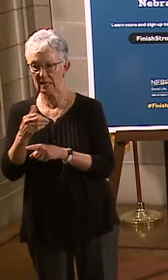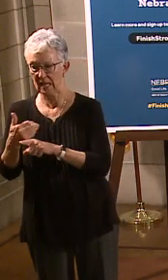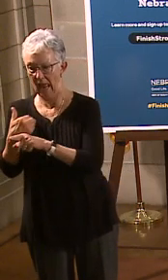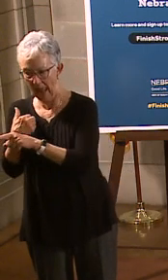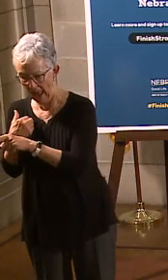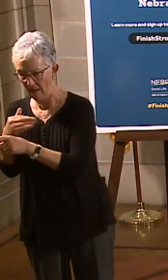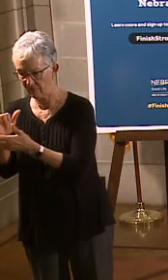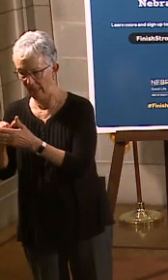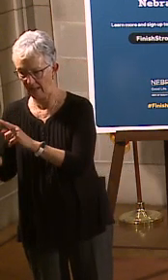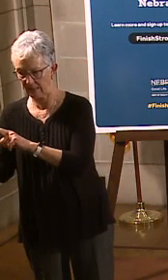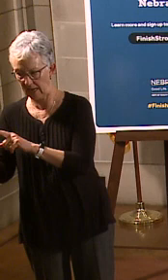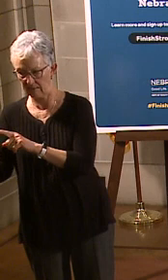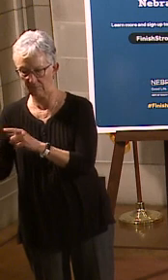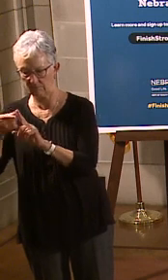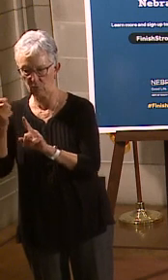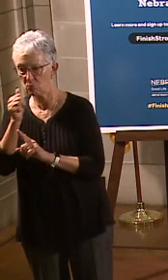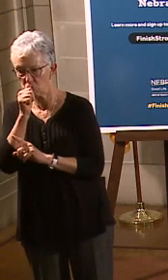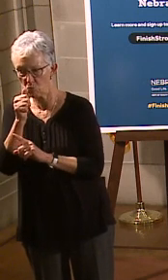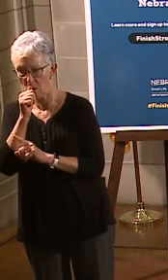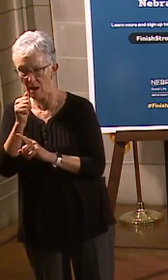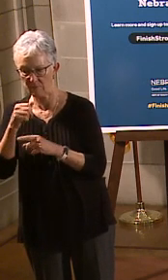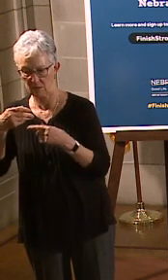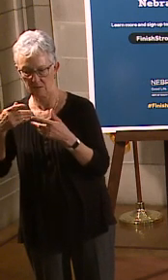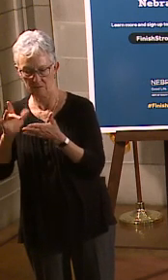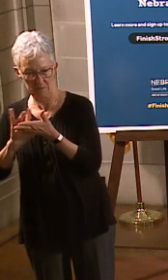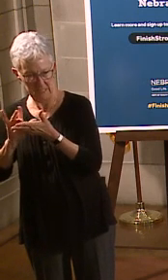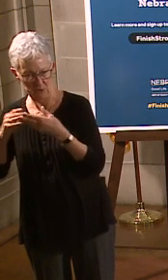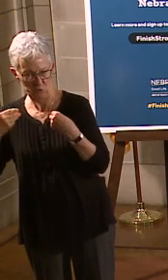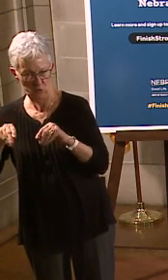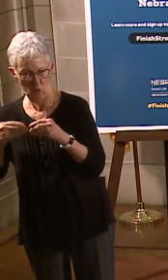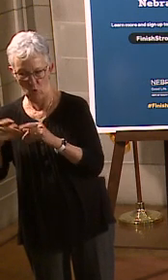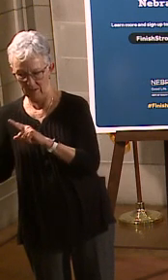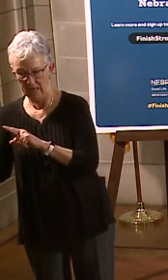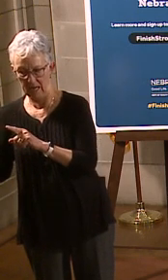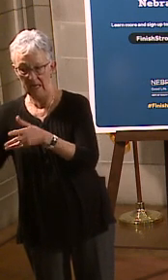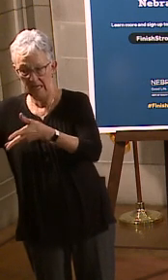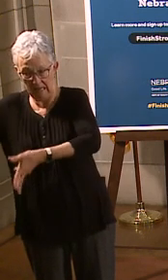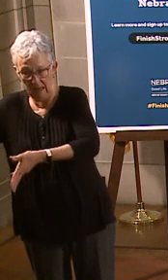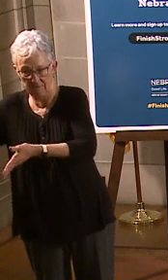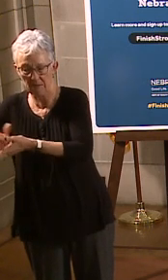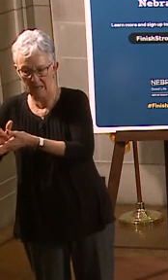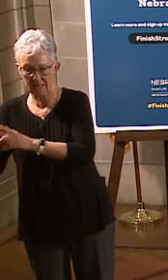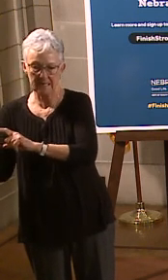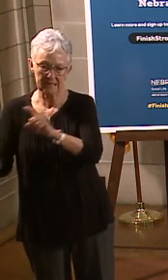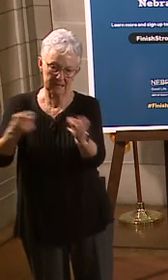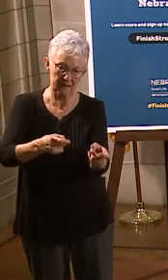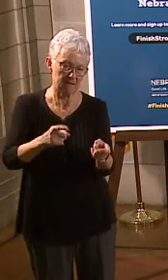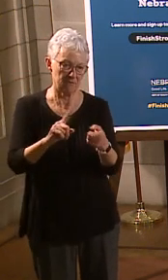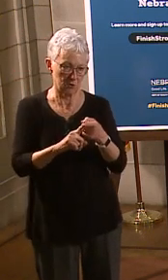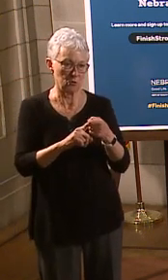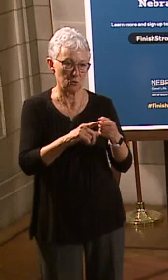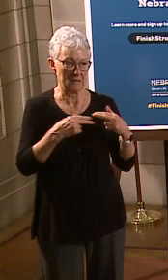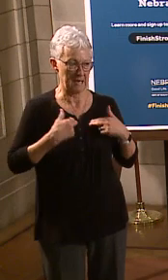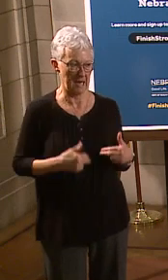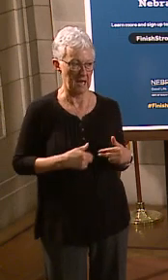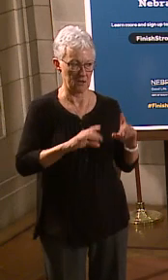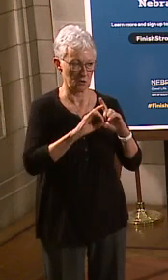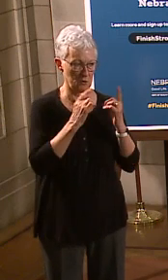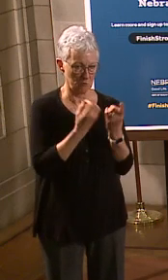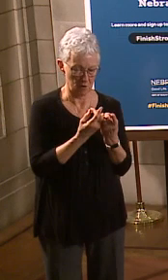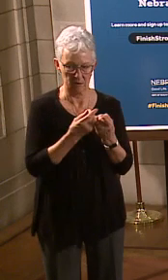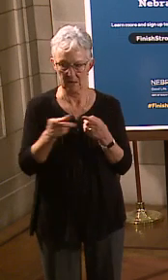being reflected well in our dashboard that that 43%, those are actually because doses have been moved out because they're not being delivered through the pharmacy